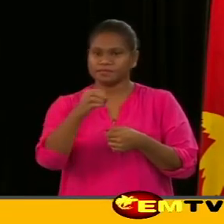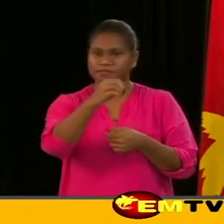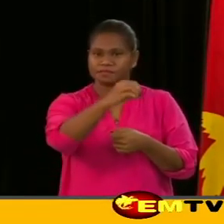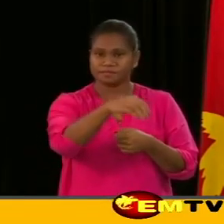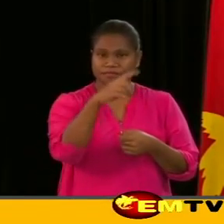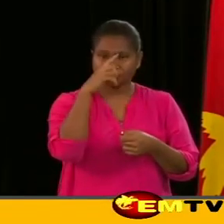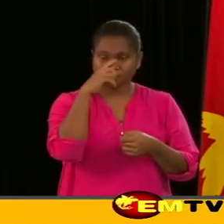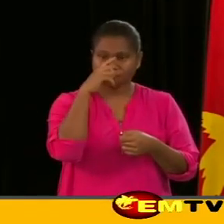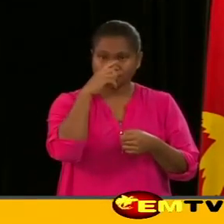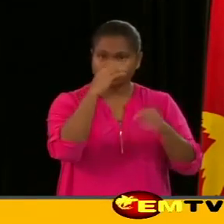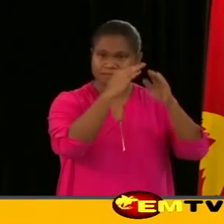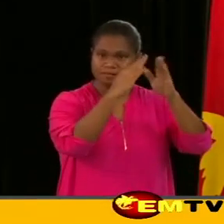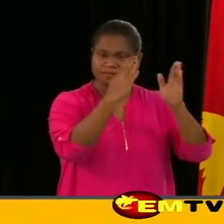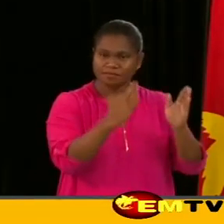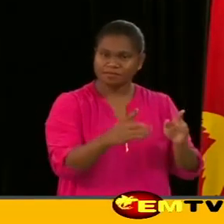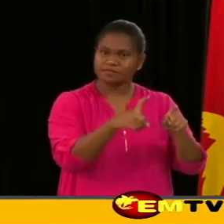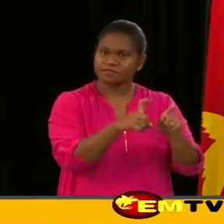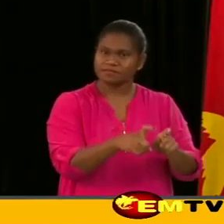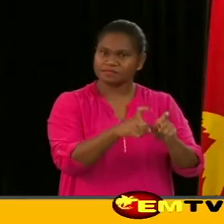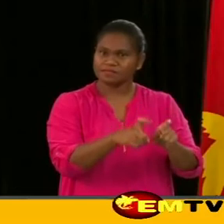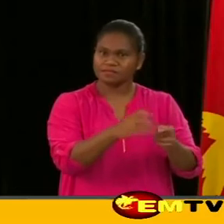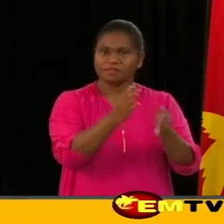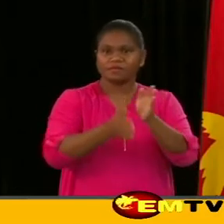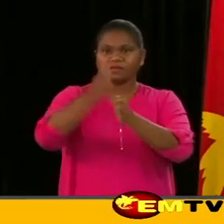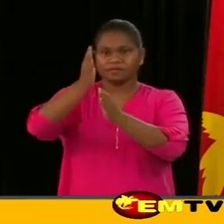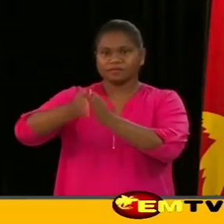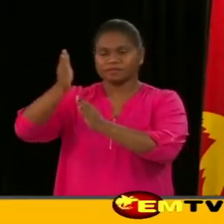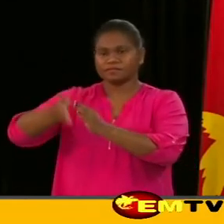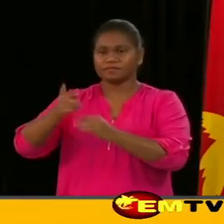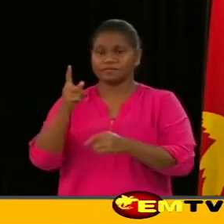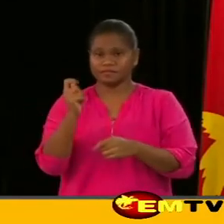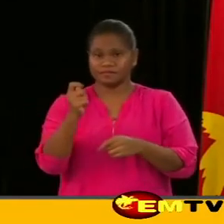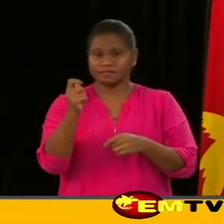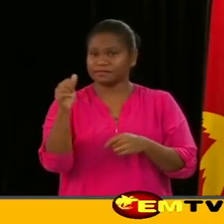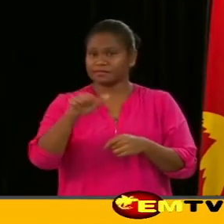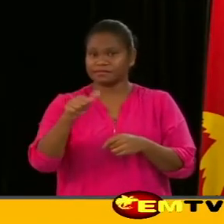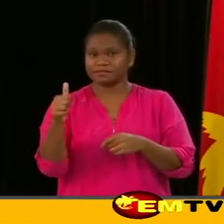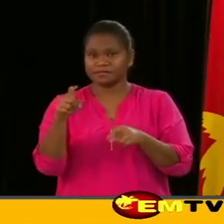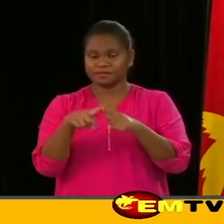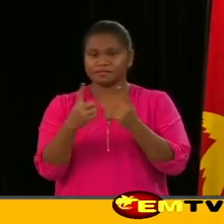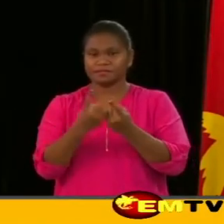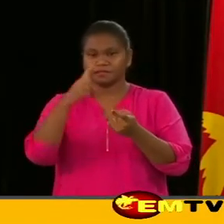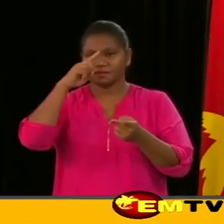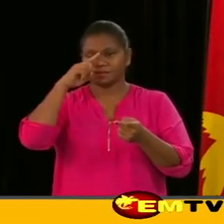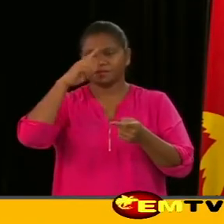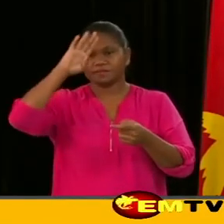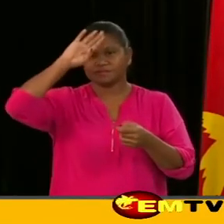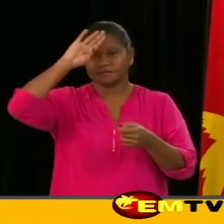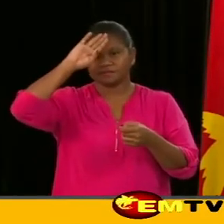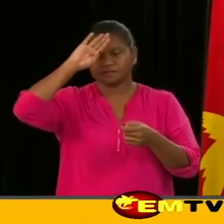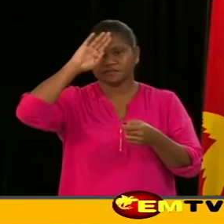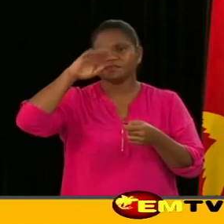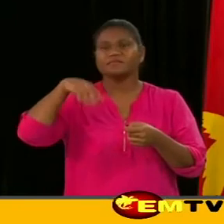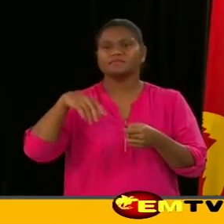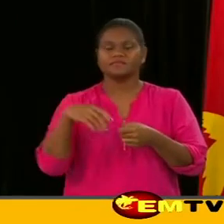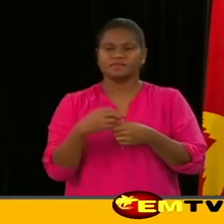isolation ward. This is where, if we do have infections of COVID-19, then this